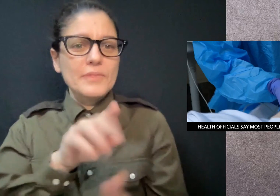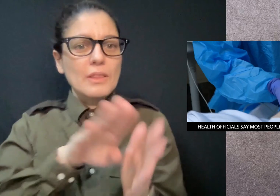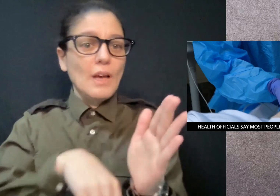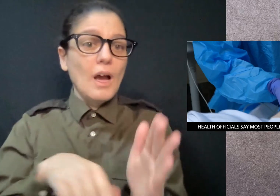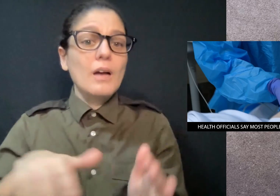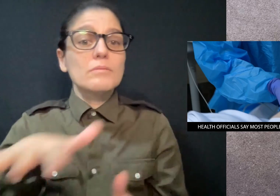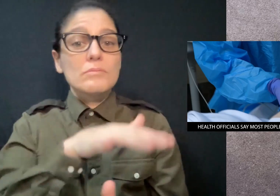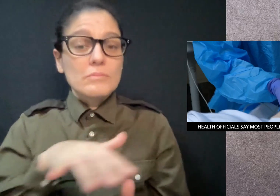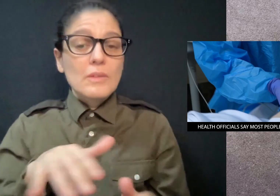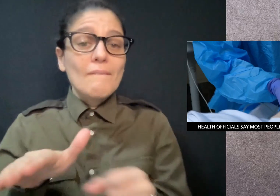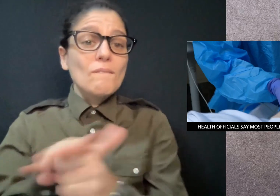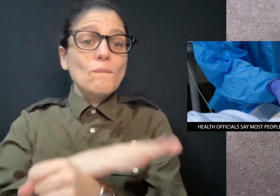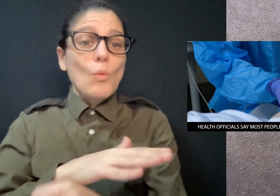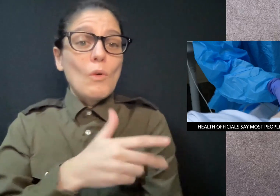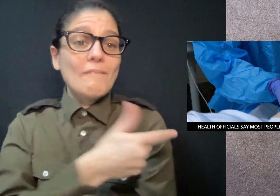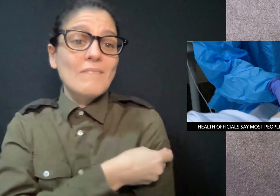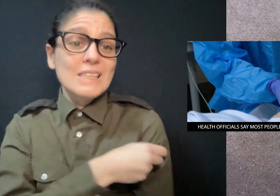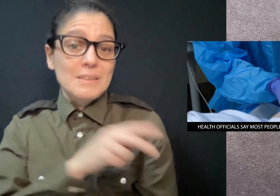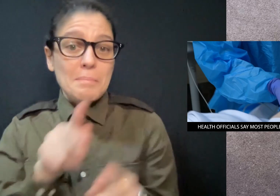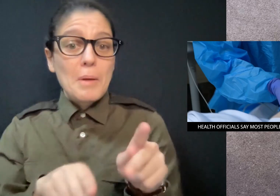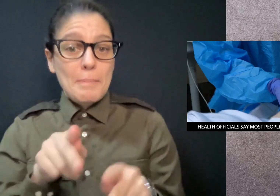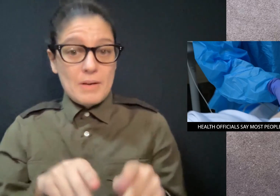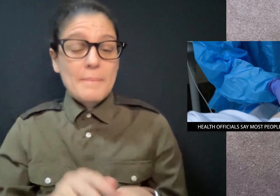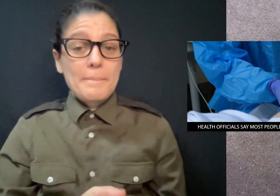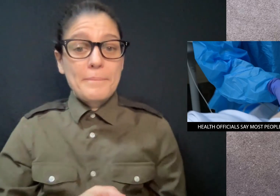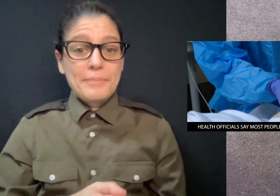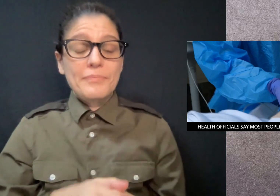for fully vaccinated people.